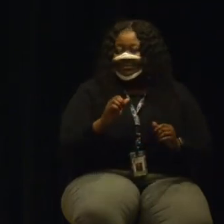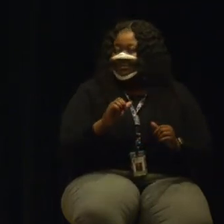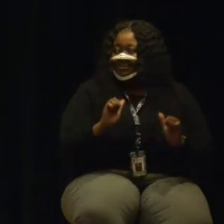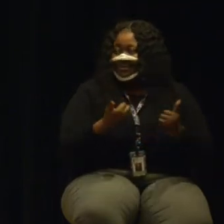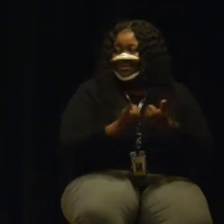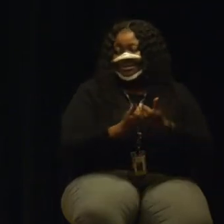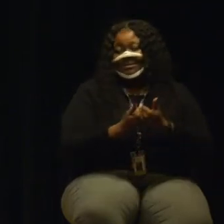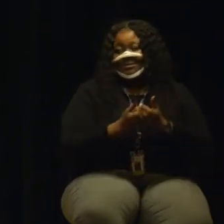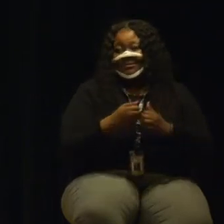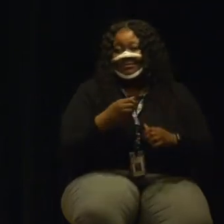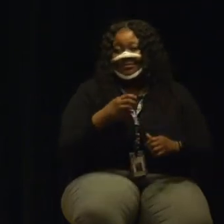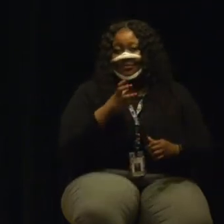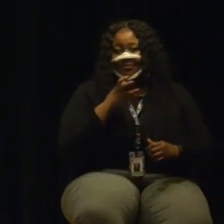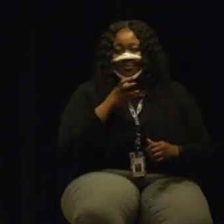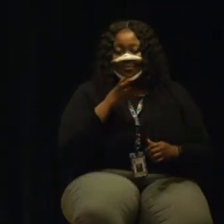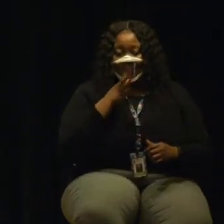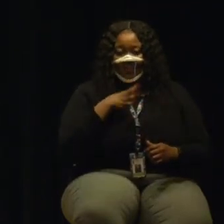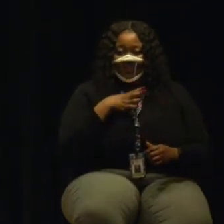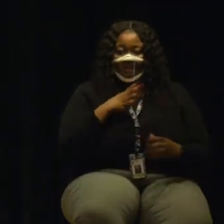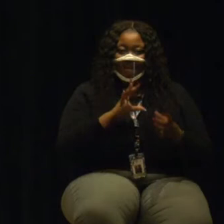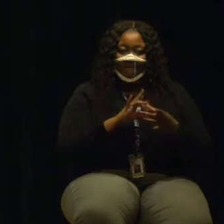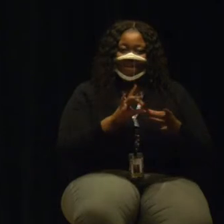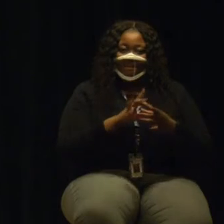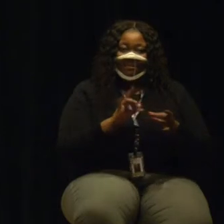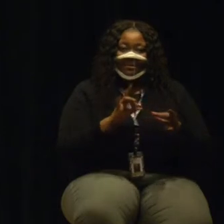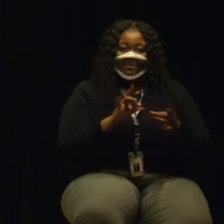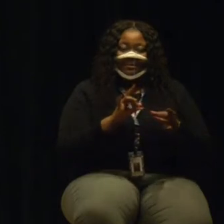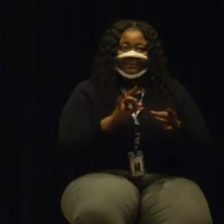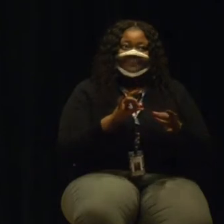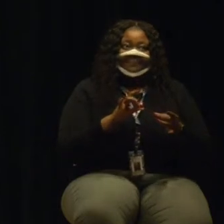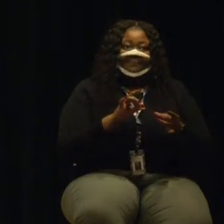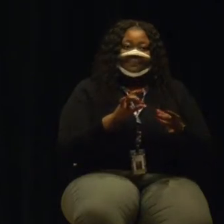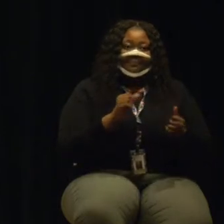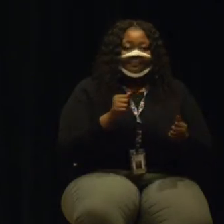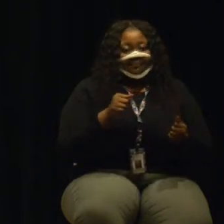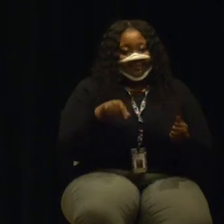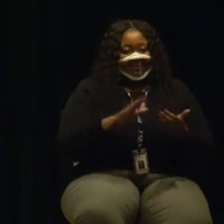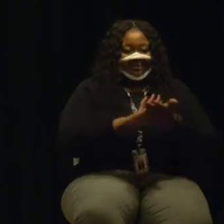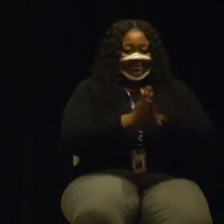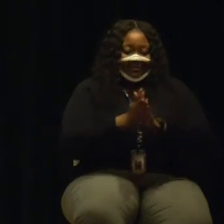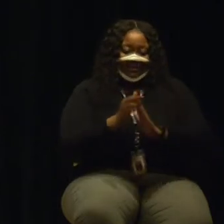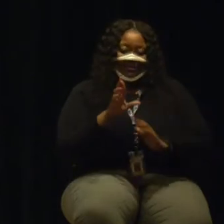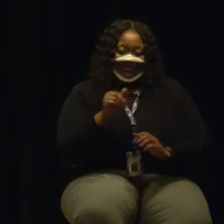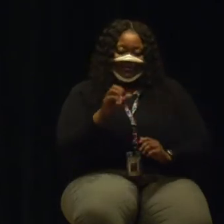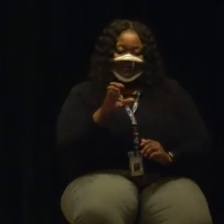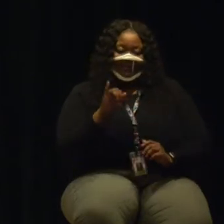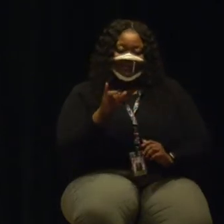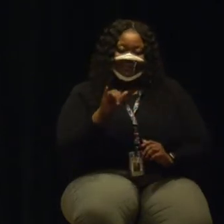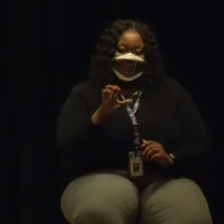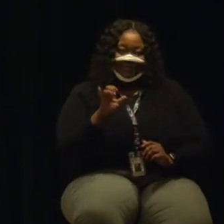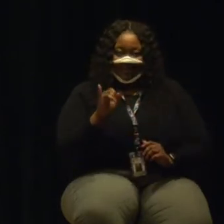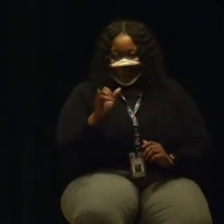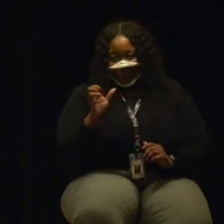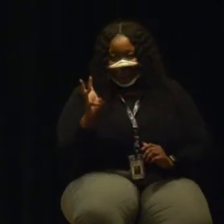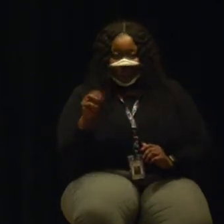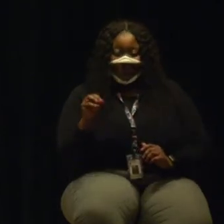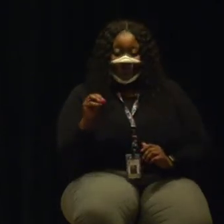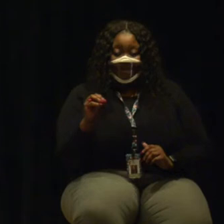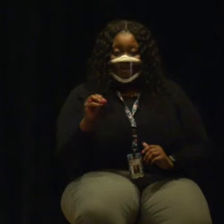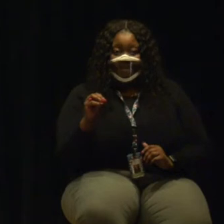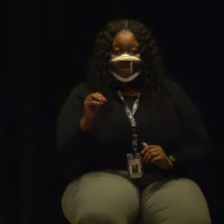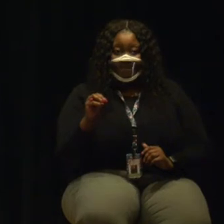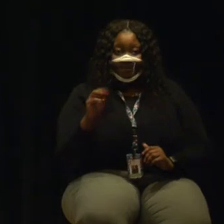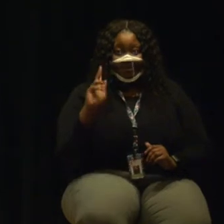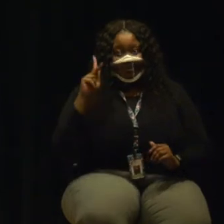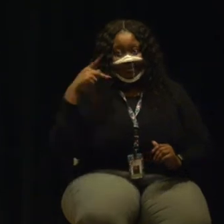a racial thing, you know what I mean, which became political, like absolutely a political stance. So once the political